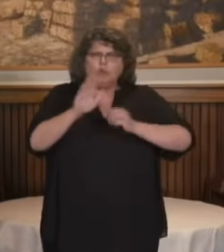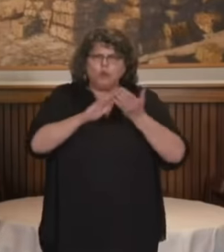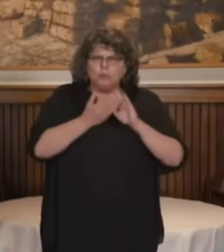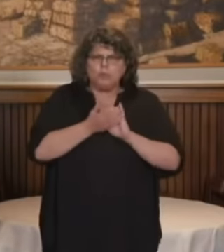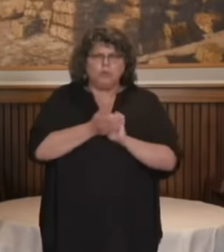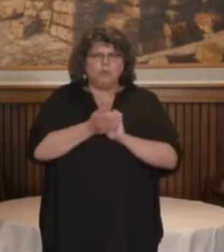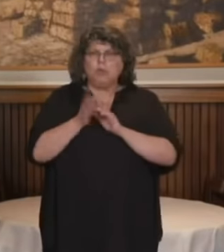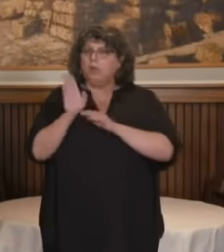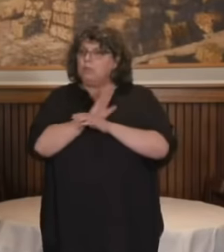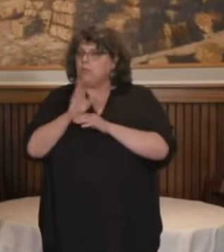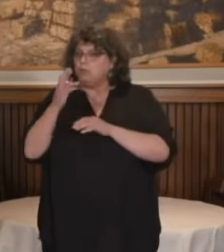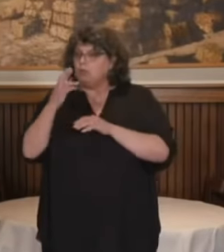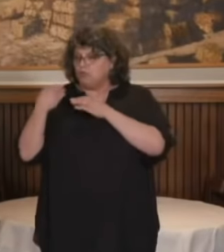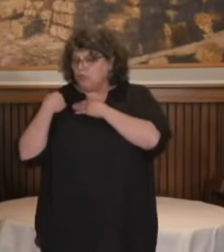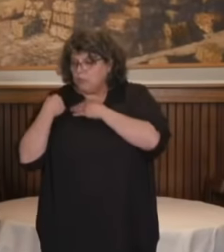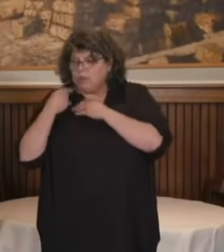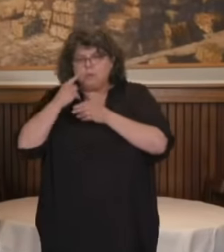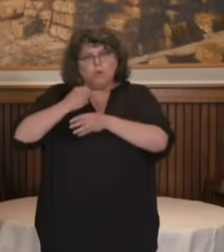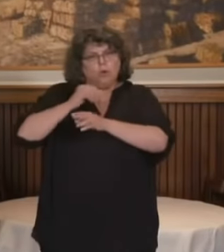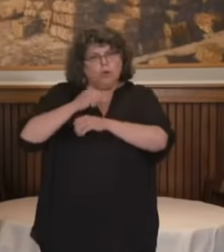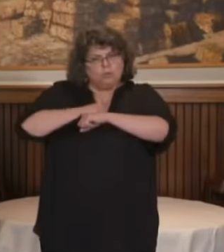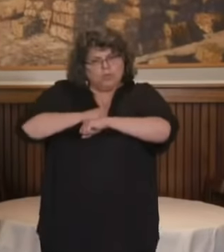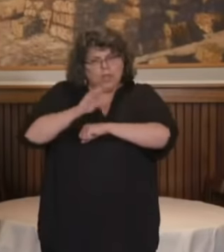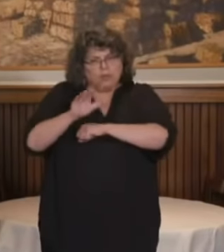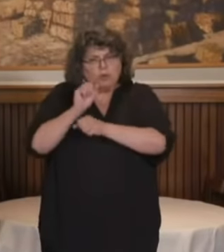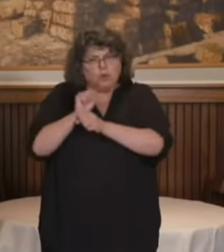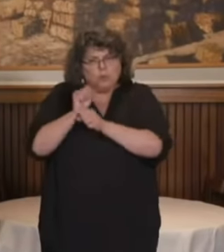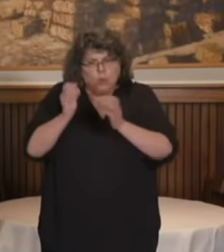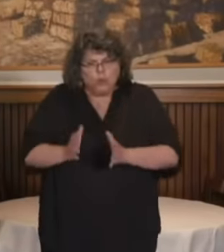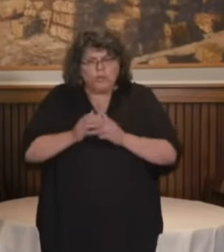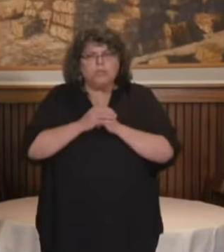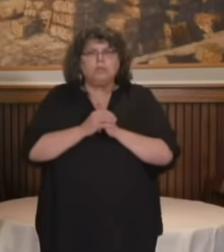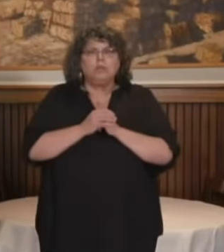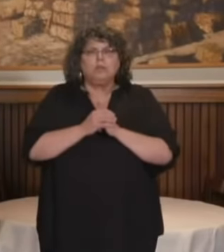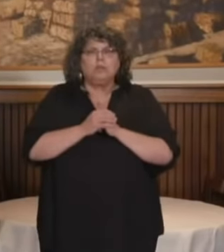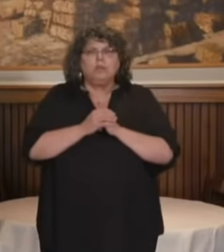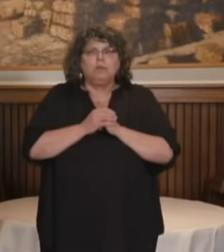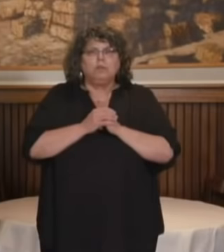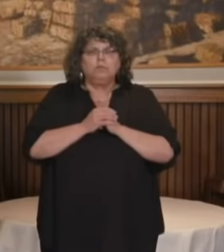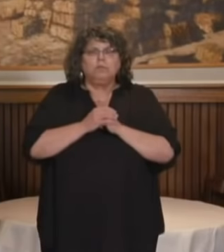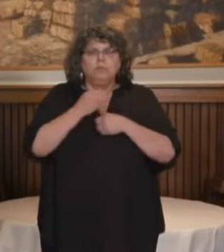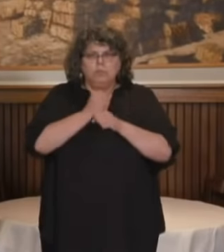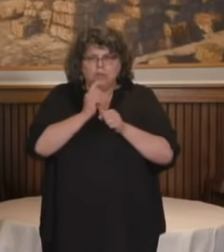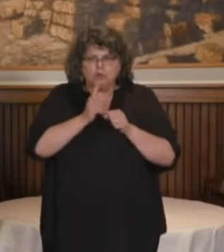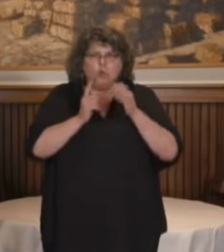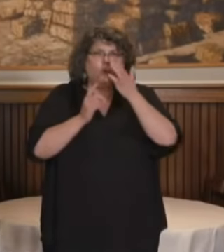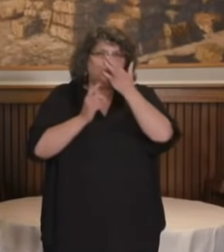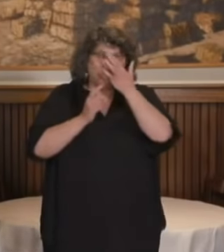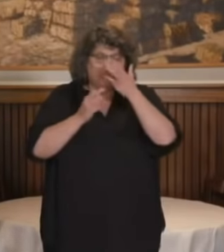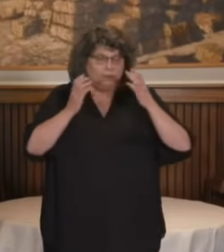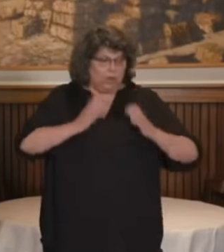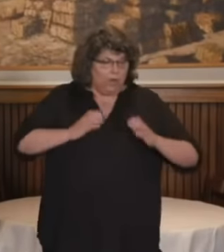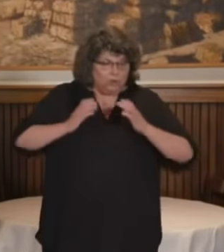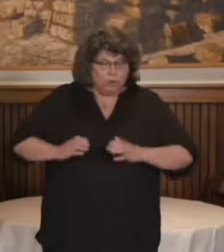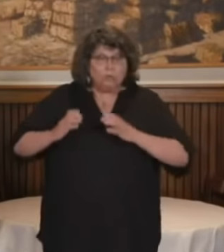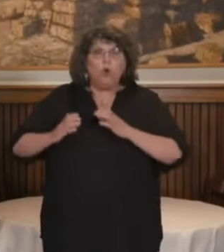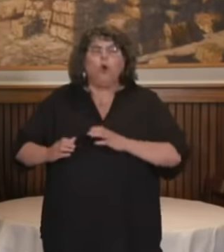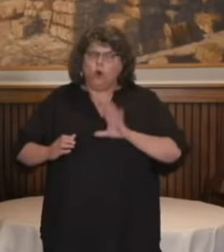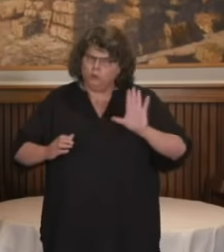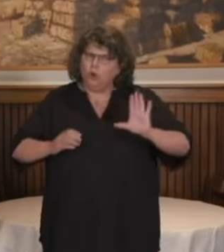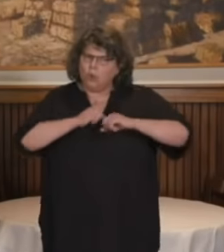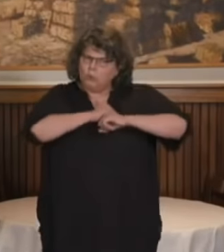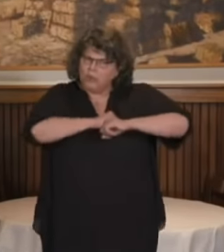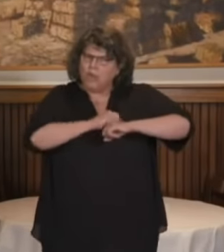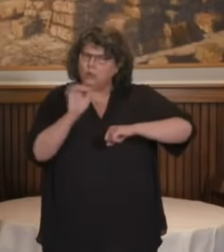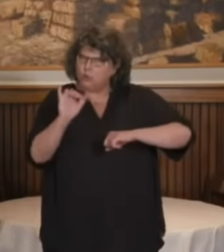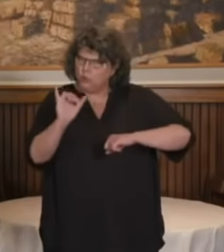Business responsibility to protect their employees and to make sure that those customers are being